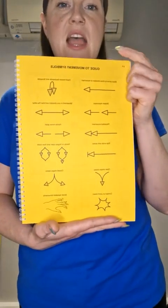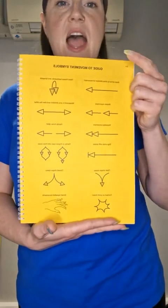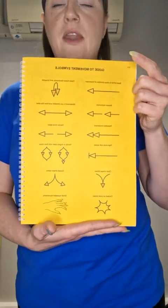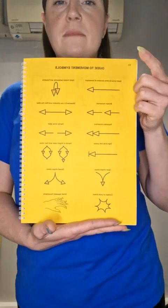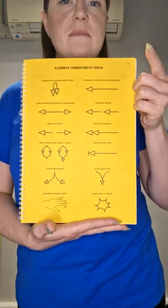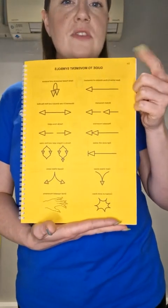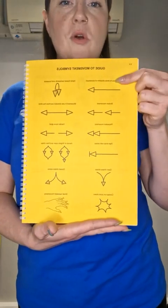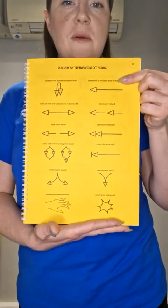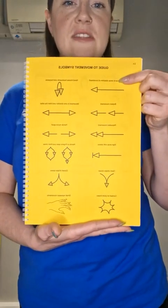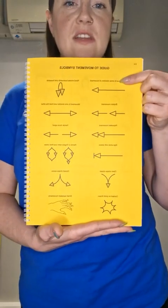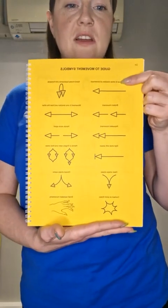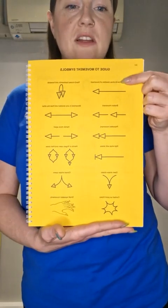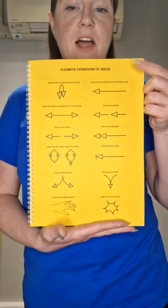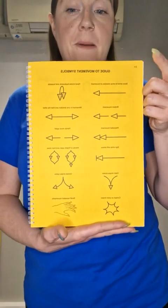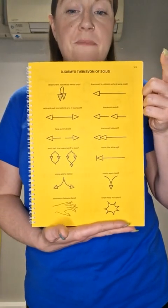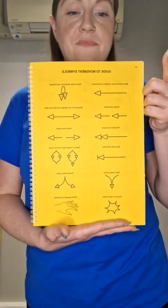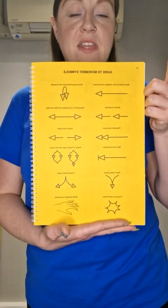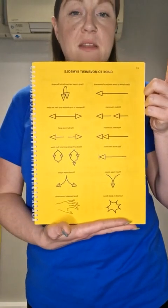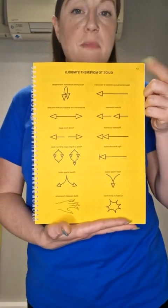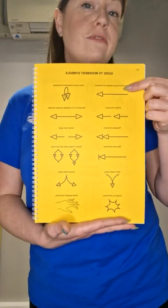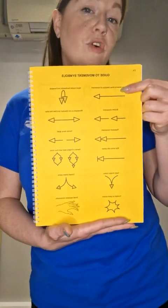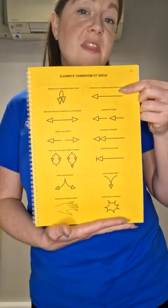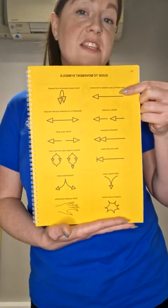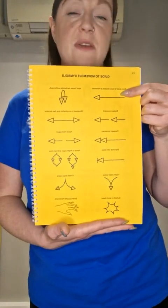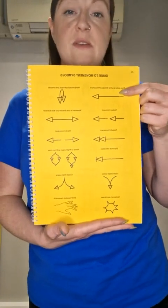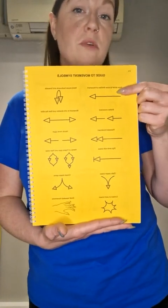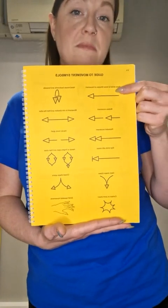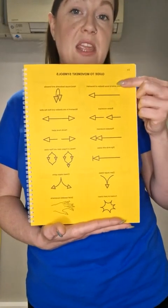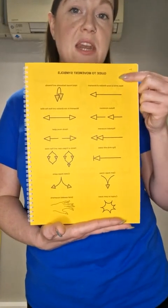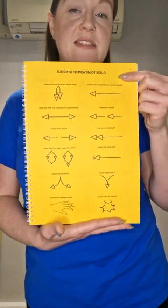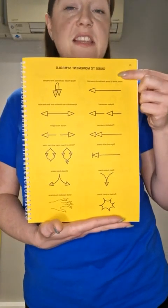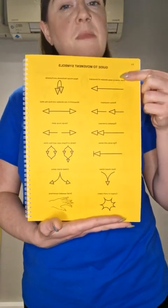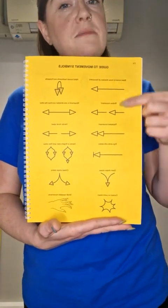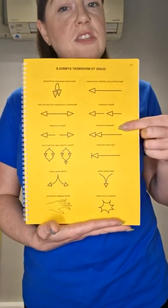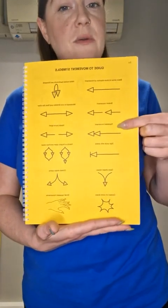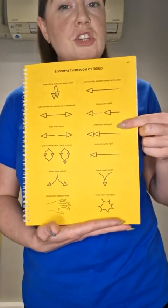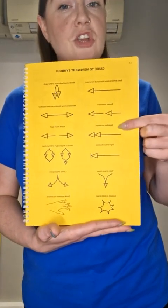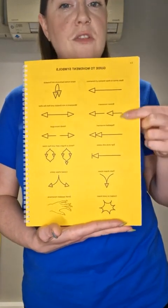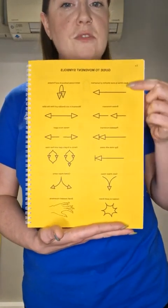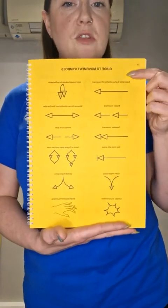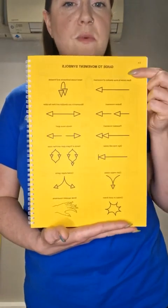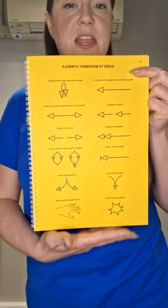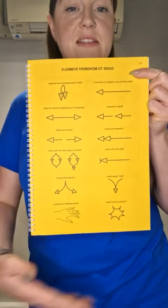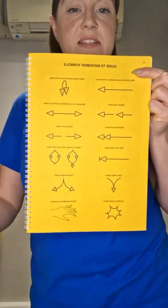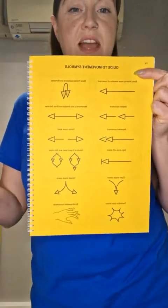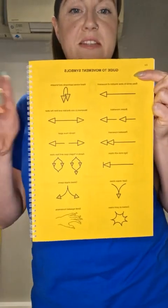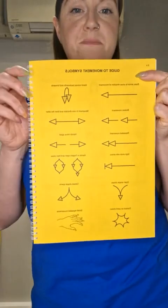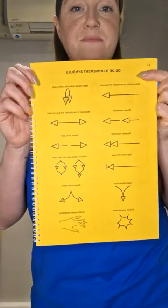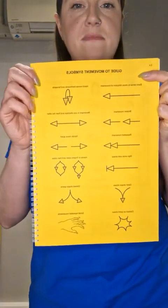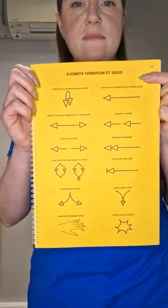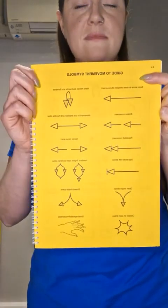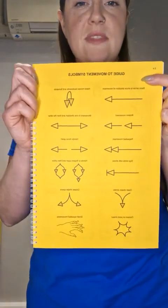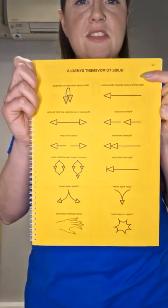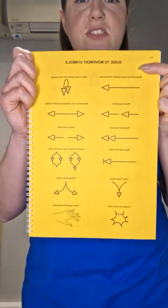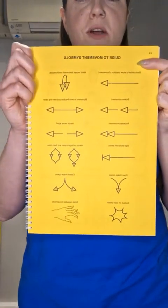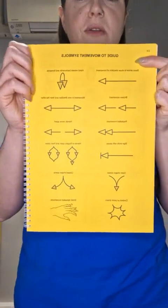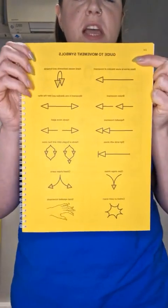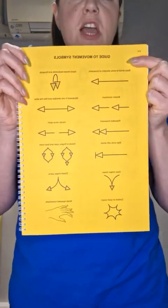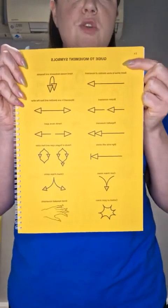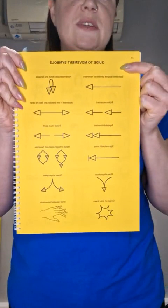And I'm not going to perform these because it wouldn't make any sense, but I'm just going to show them to you instead. So you will